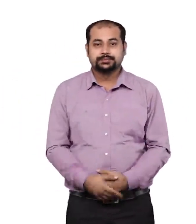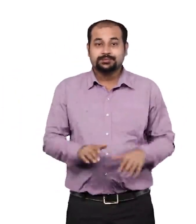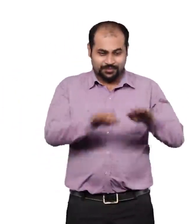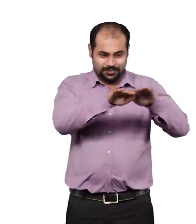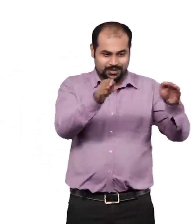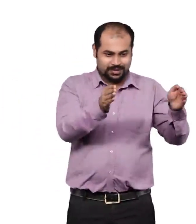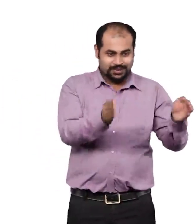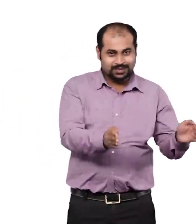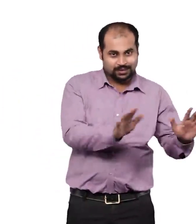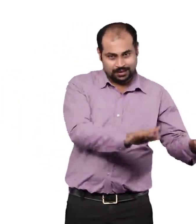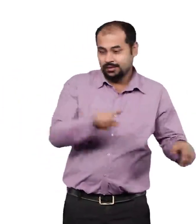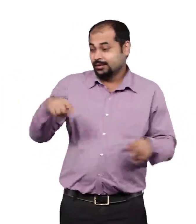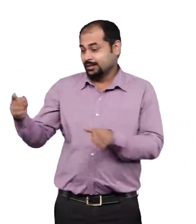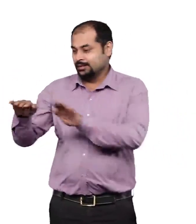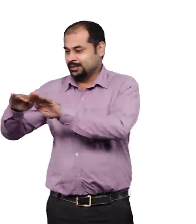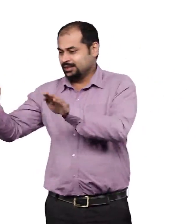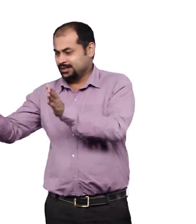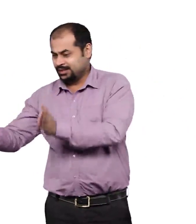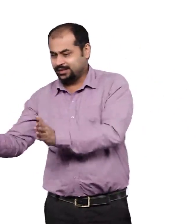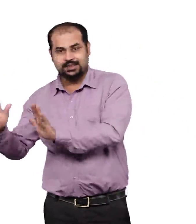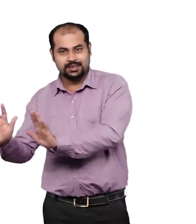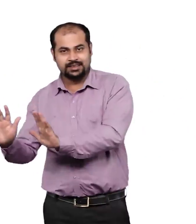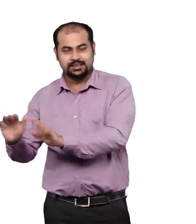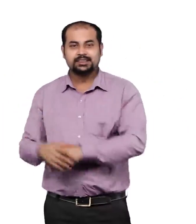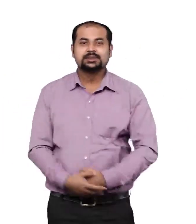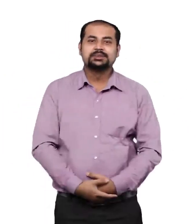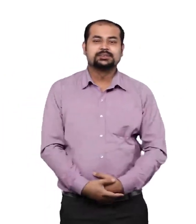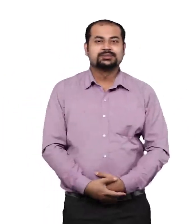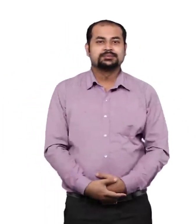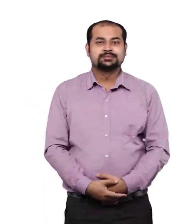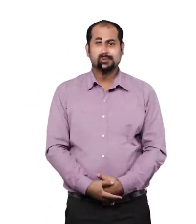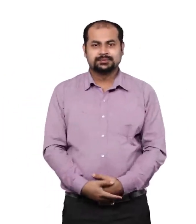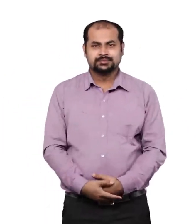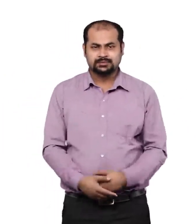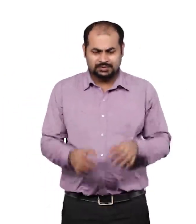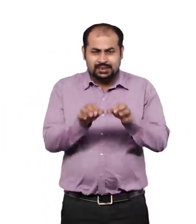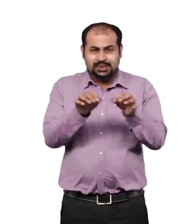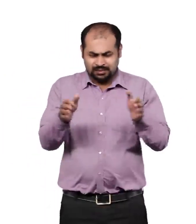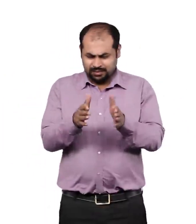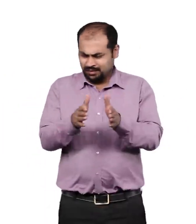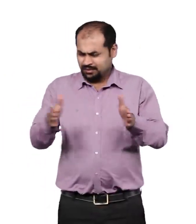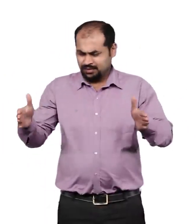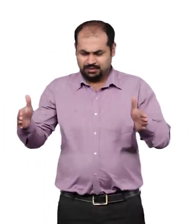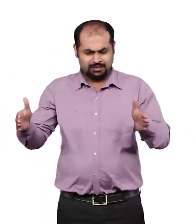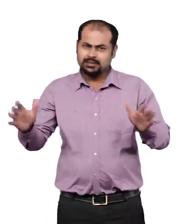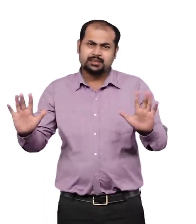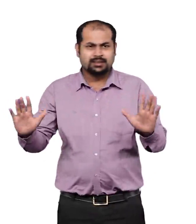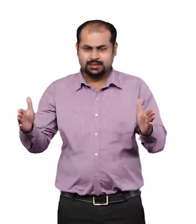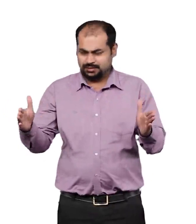where 2 benches are placed facing each other, with some distance in between.